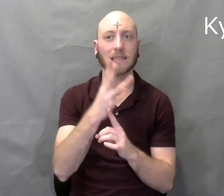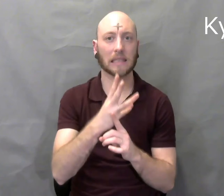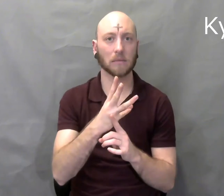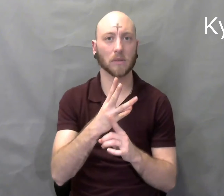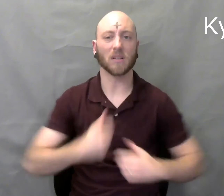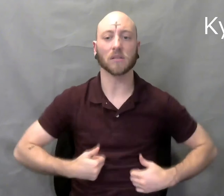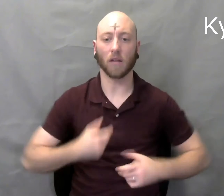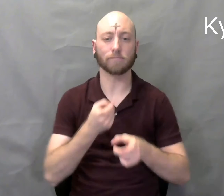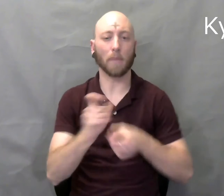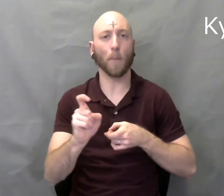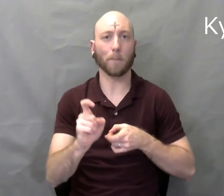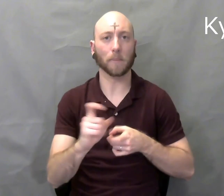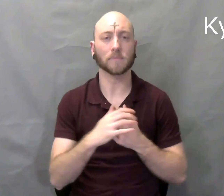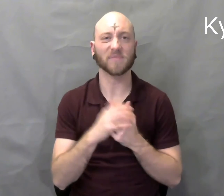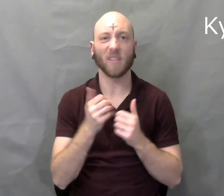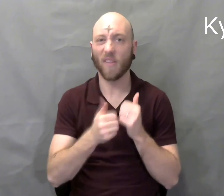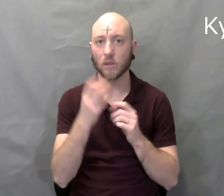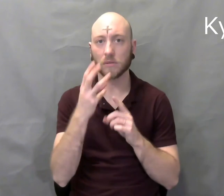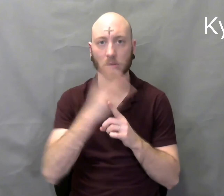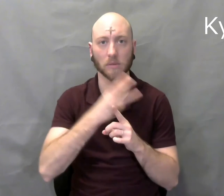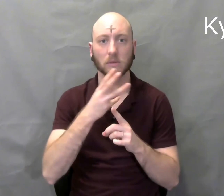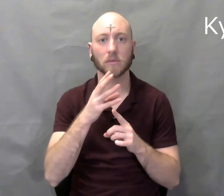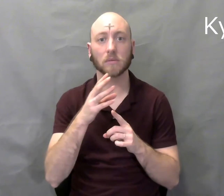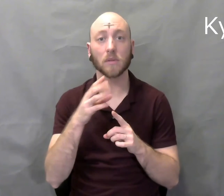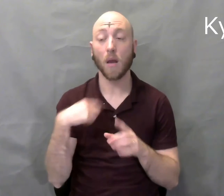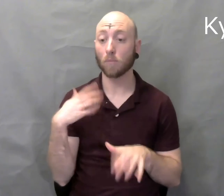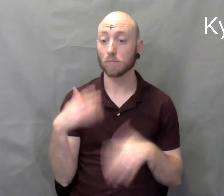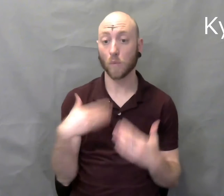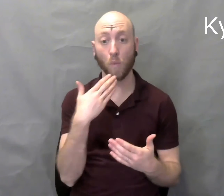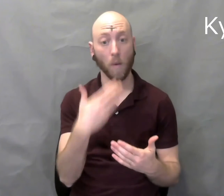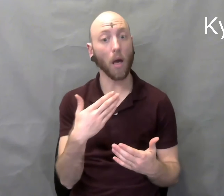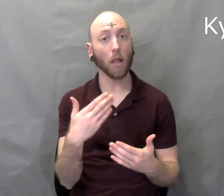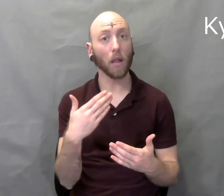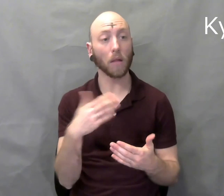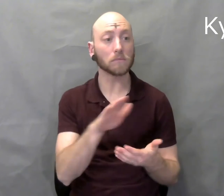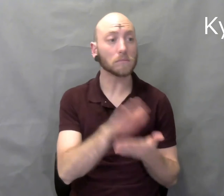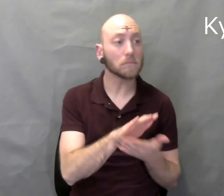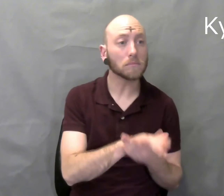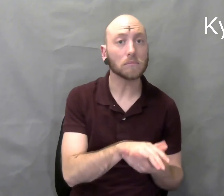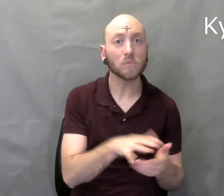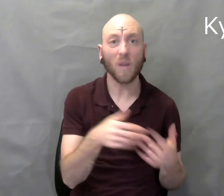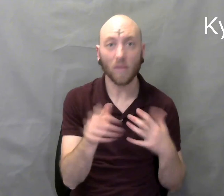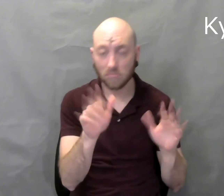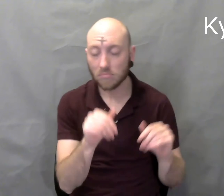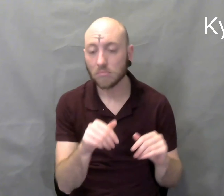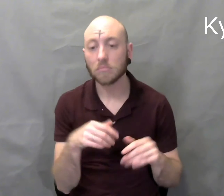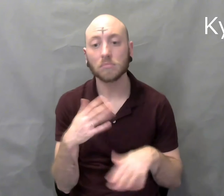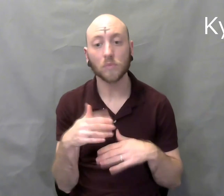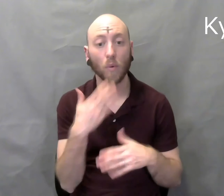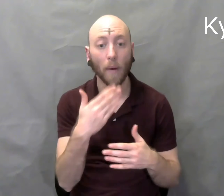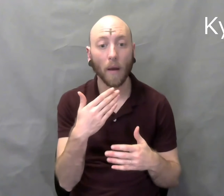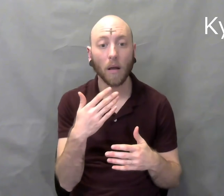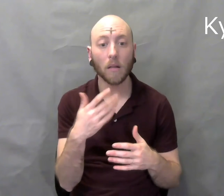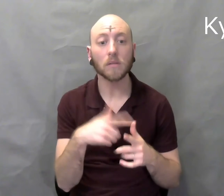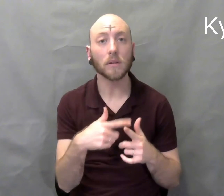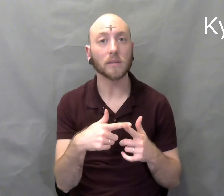life, where I would be doing well in school or whatever, and then I wouldn't be showing up